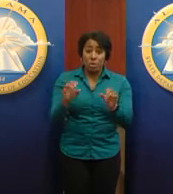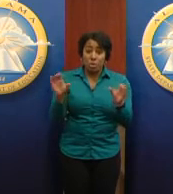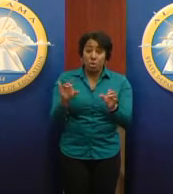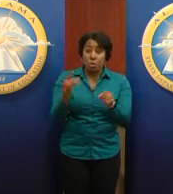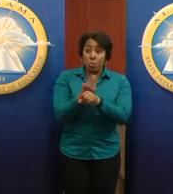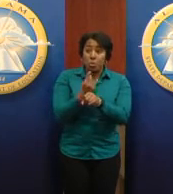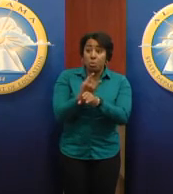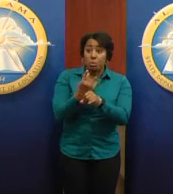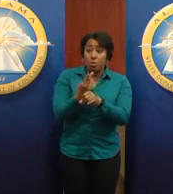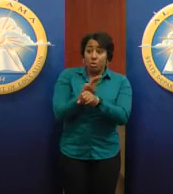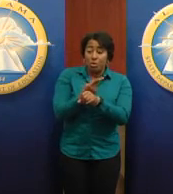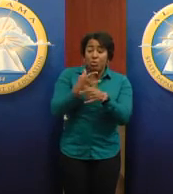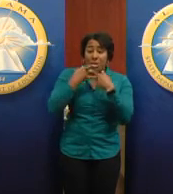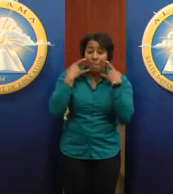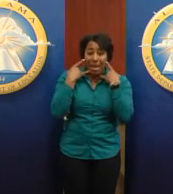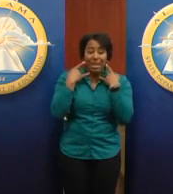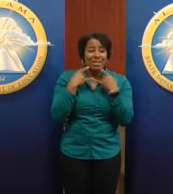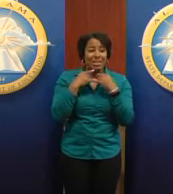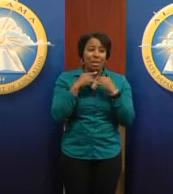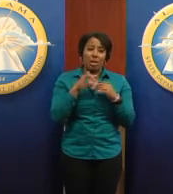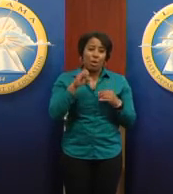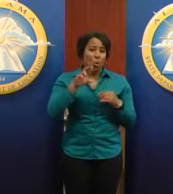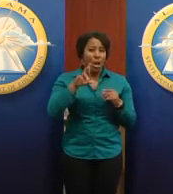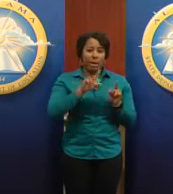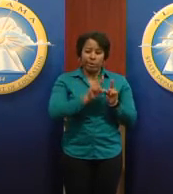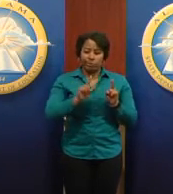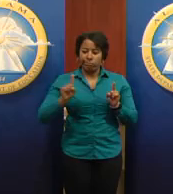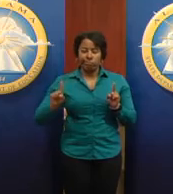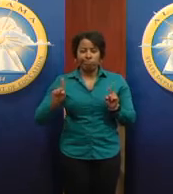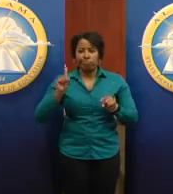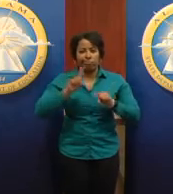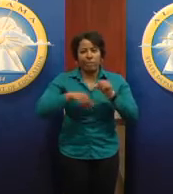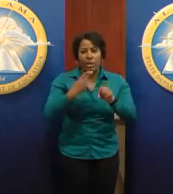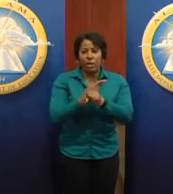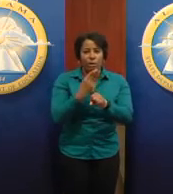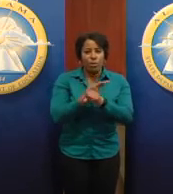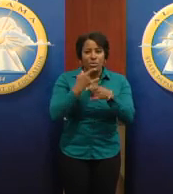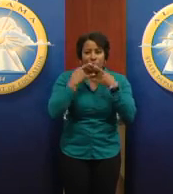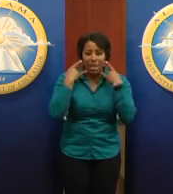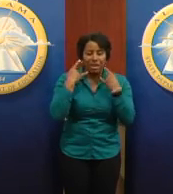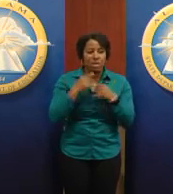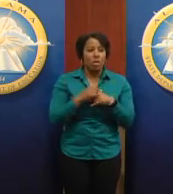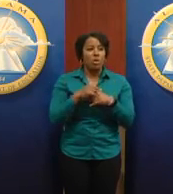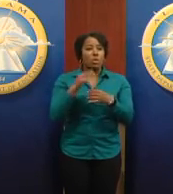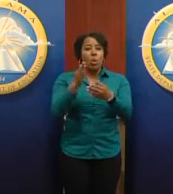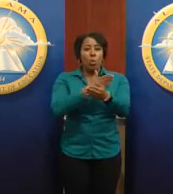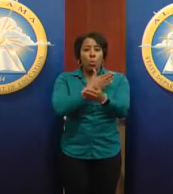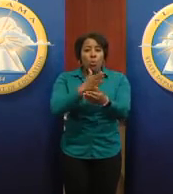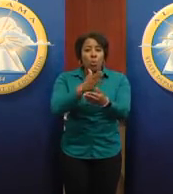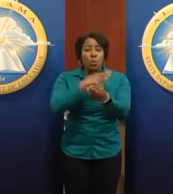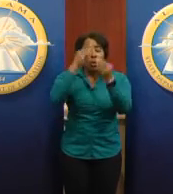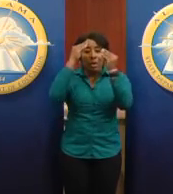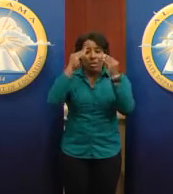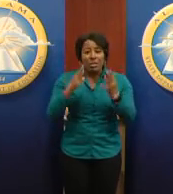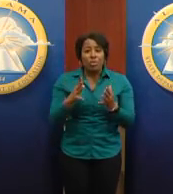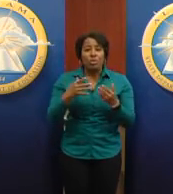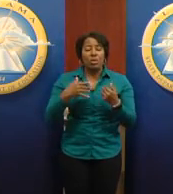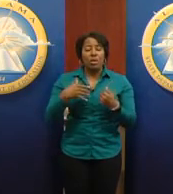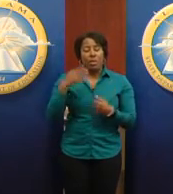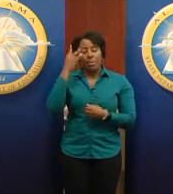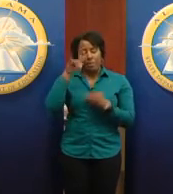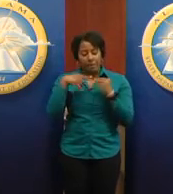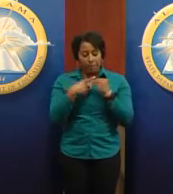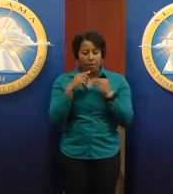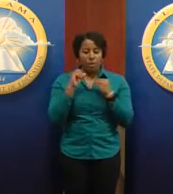is not one of them that you can do well. So those choir teachers are working through thinking, how are we going to continue to have choral